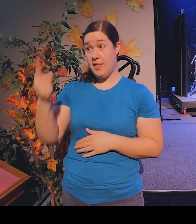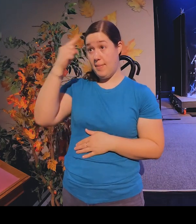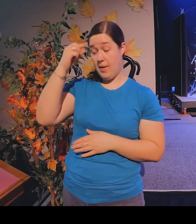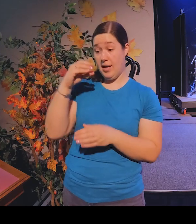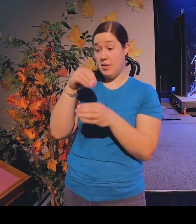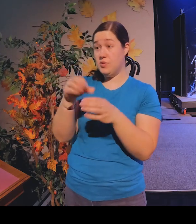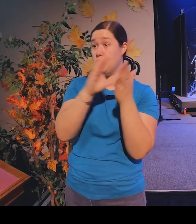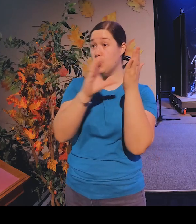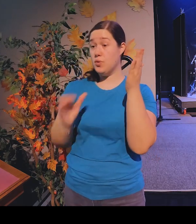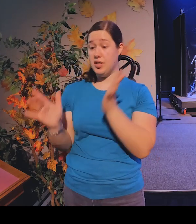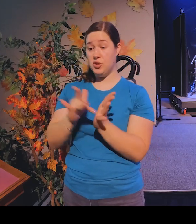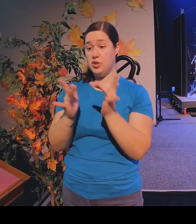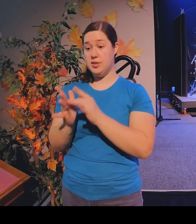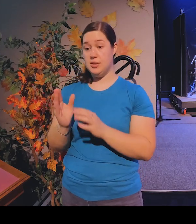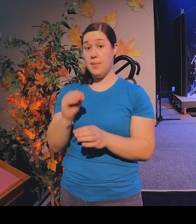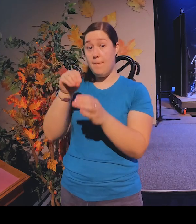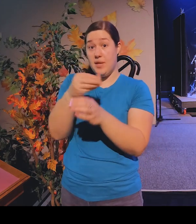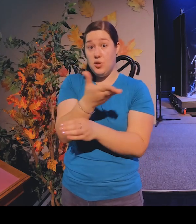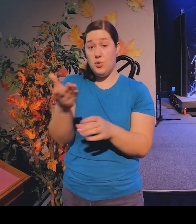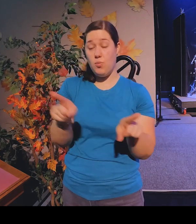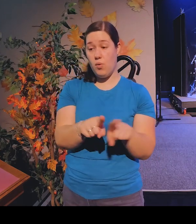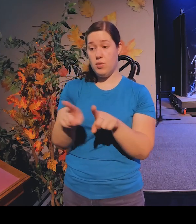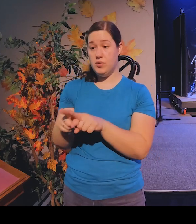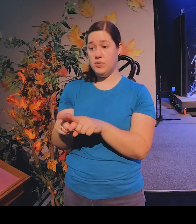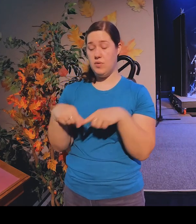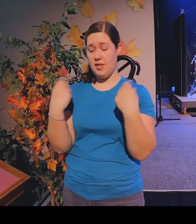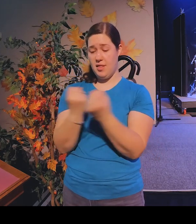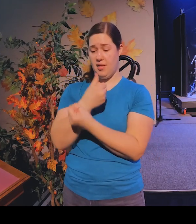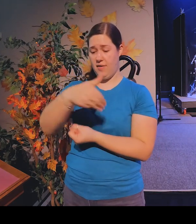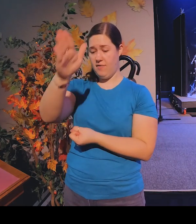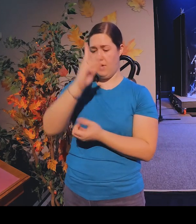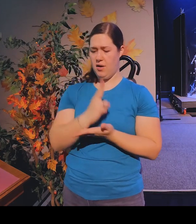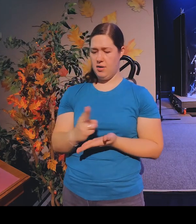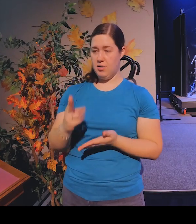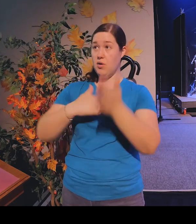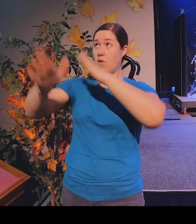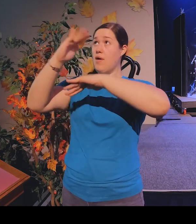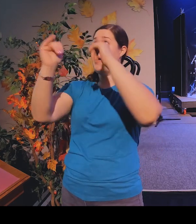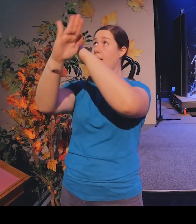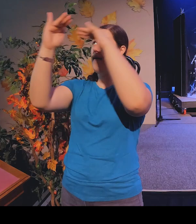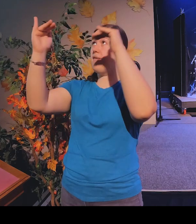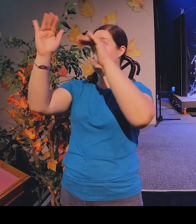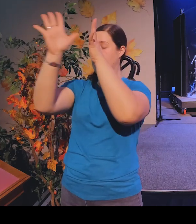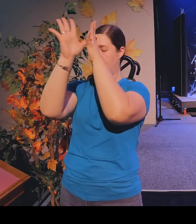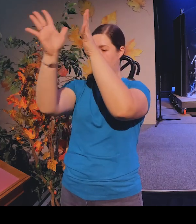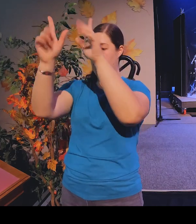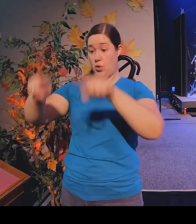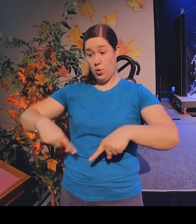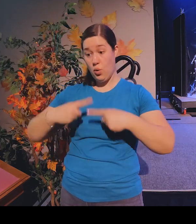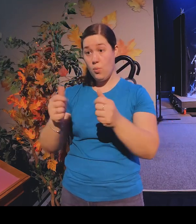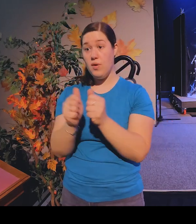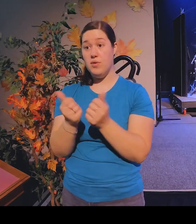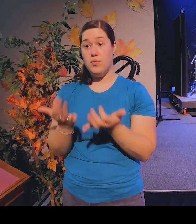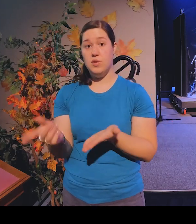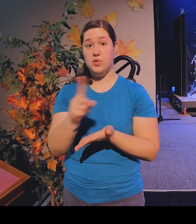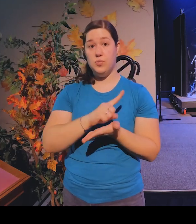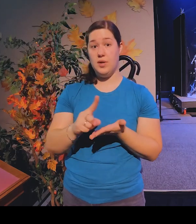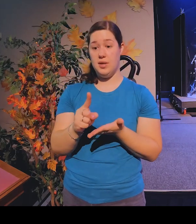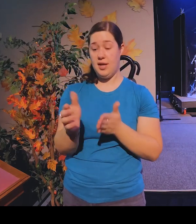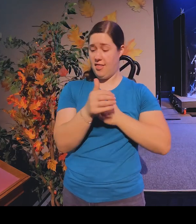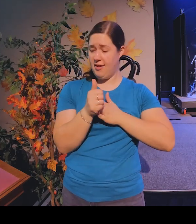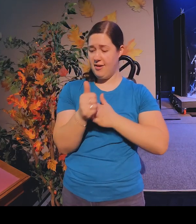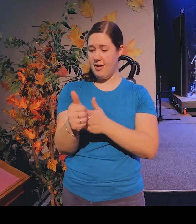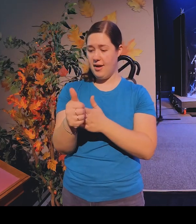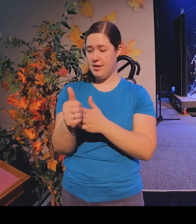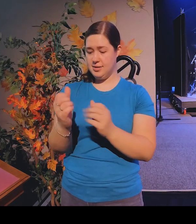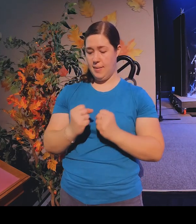also. May the love of God, our Heavenly Father, abide with you this day and throughout this week. May the guidance and power of the Holy Spirit fall fresh